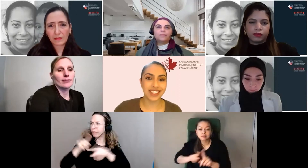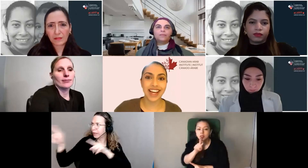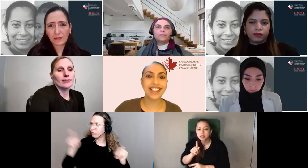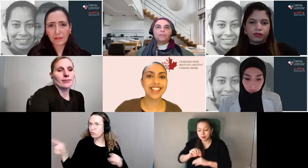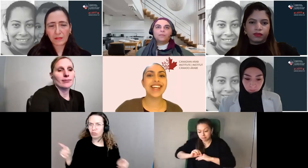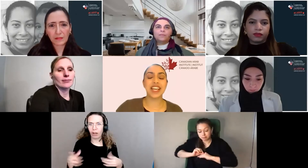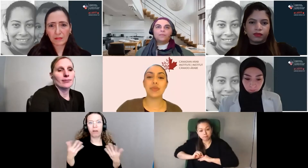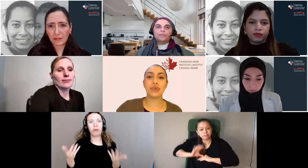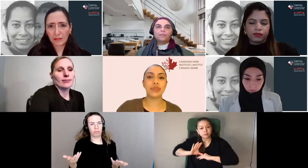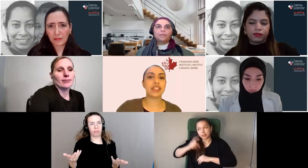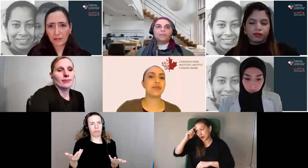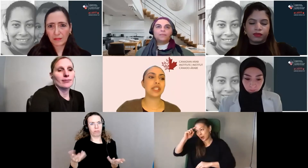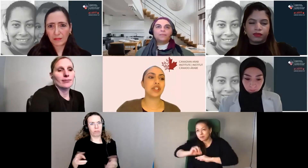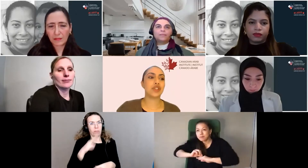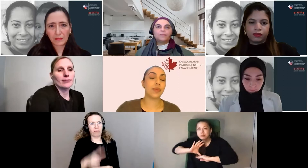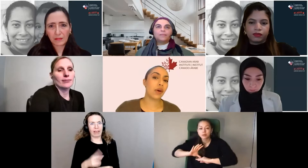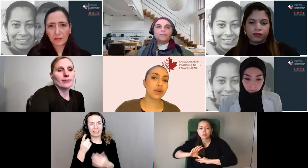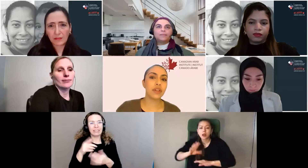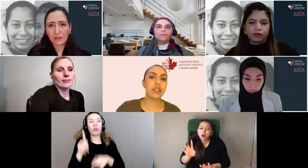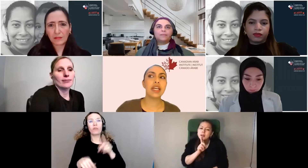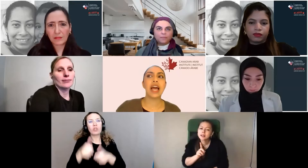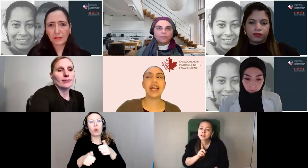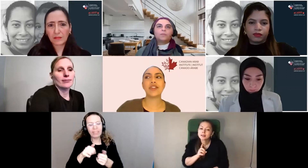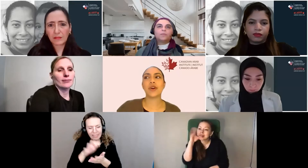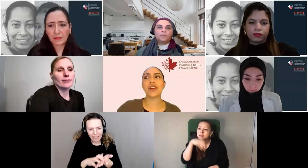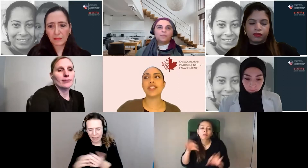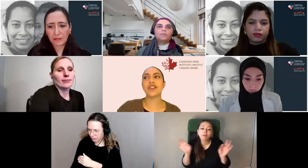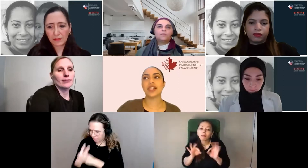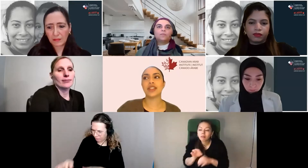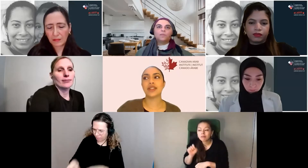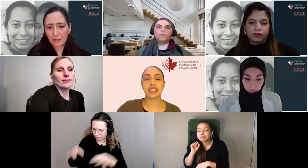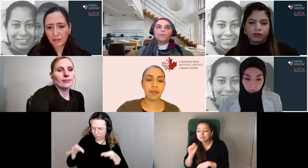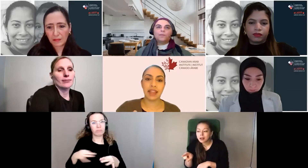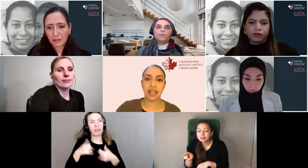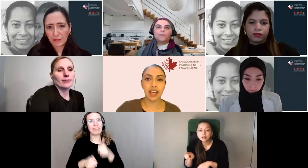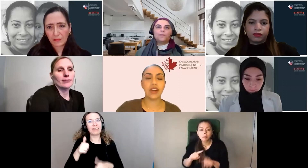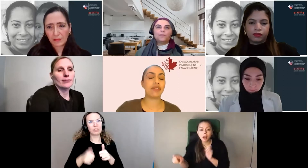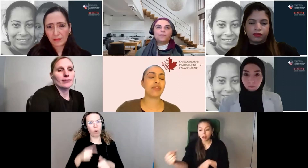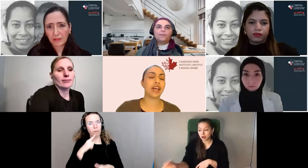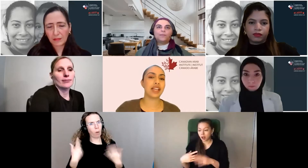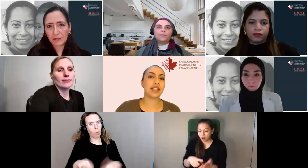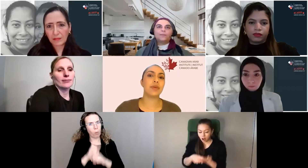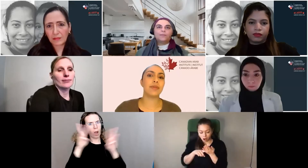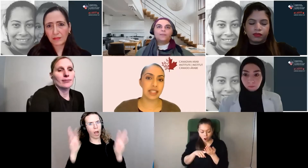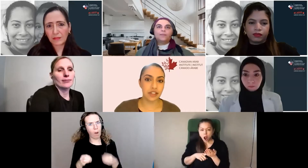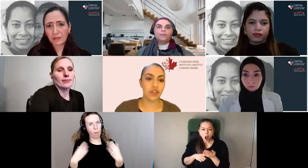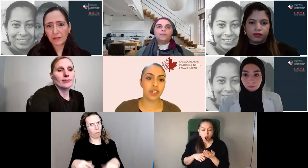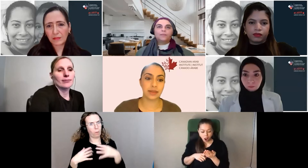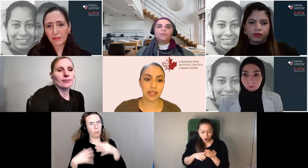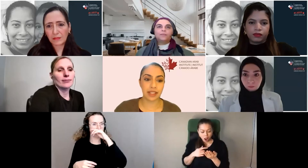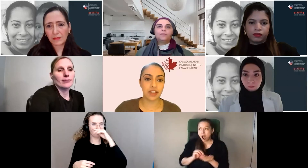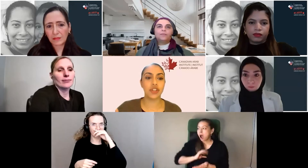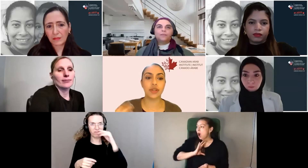just a text, it proved to be so powerful. And so it started to get me thinking, if a simple message